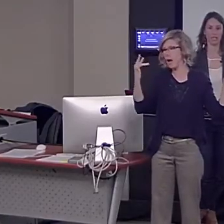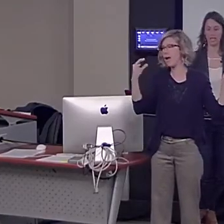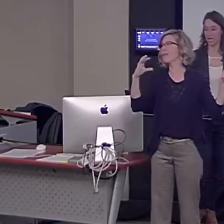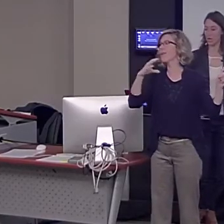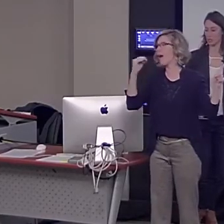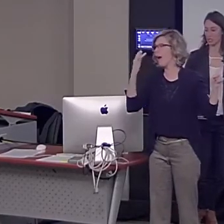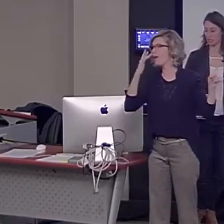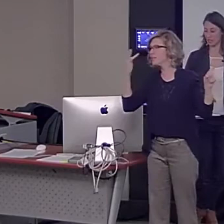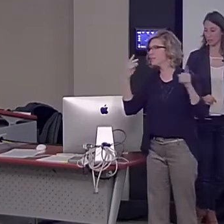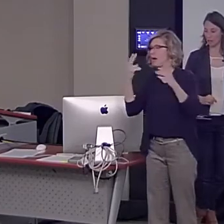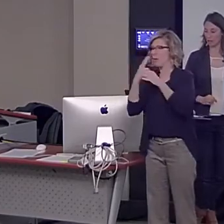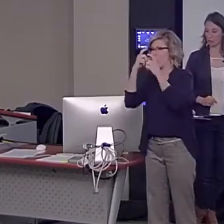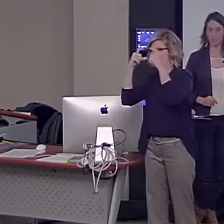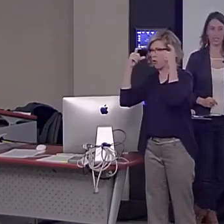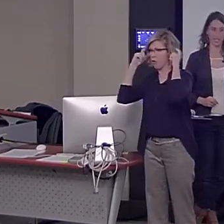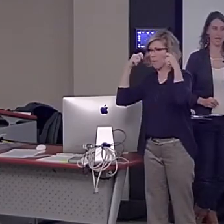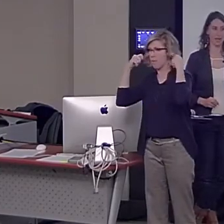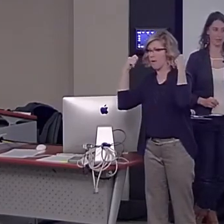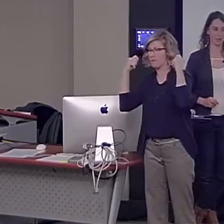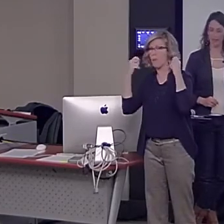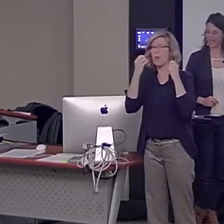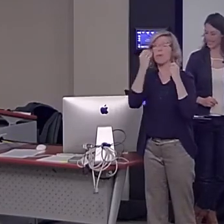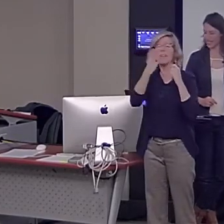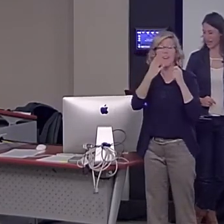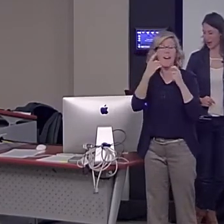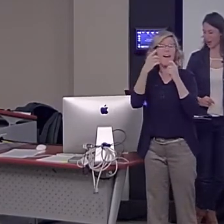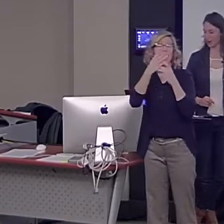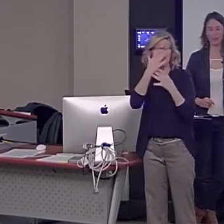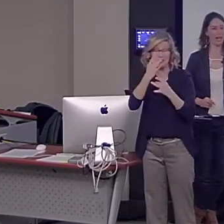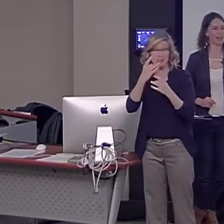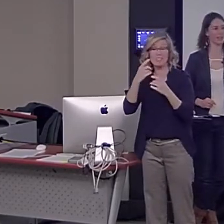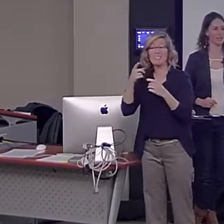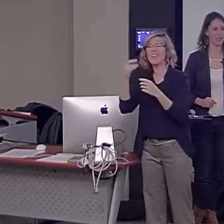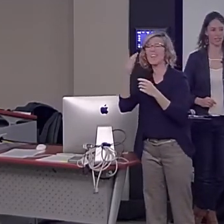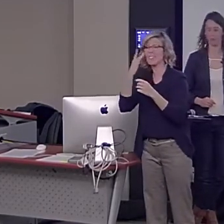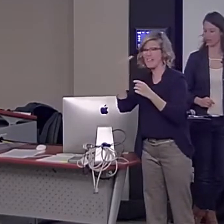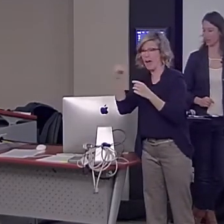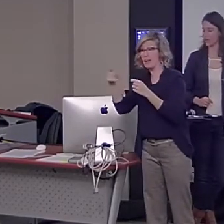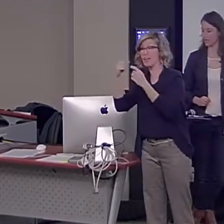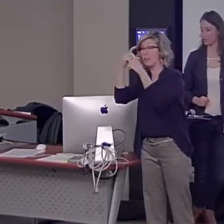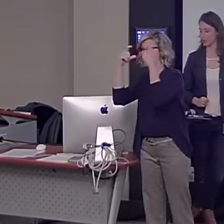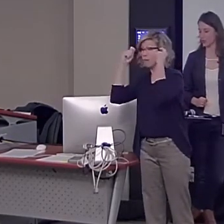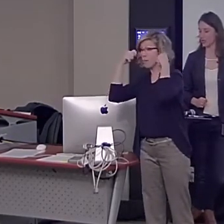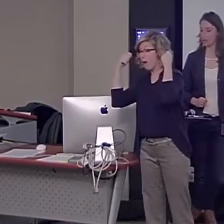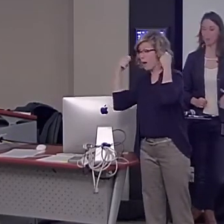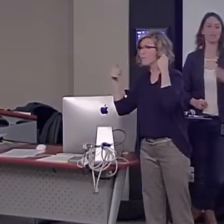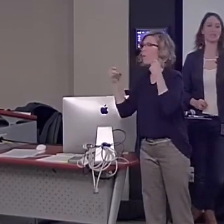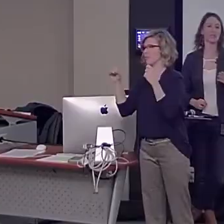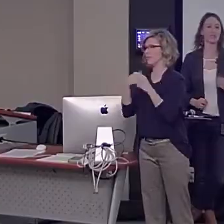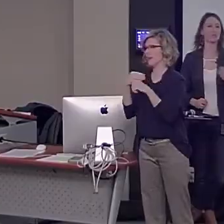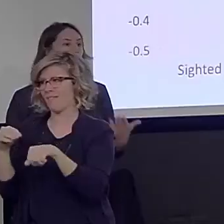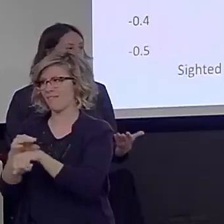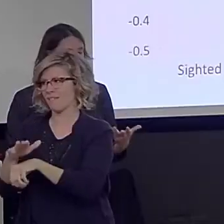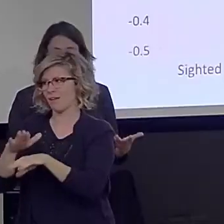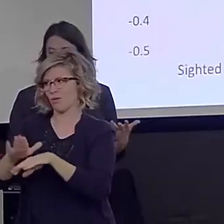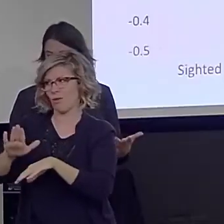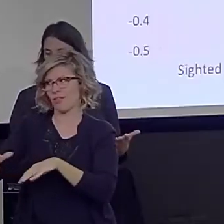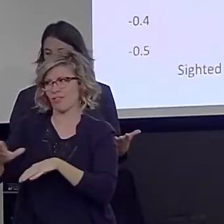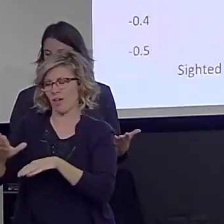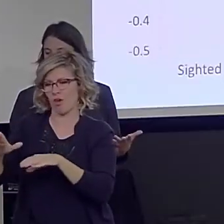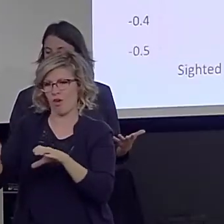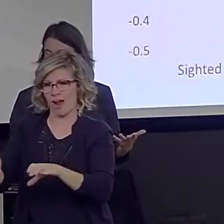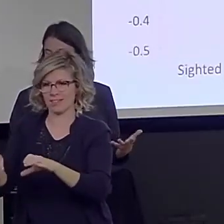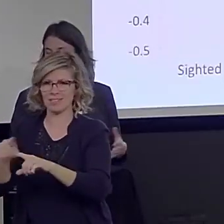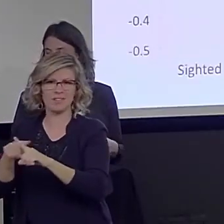blindfolded kids. Interestingly, blindfolding does have an effect on the activity of sighted children, but it doesn't induce a